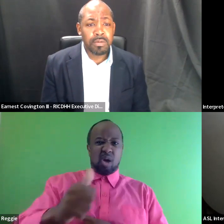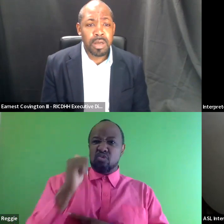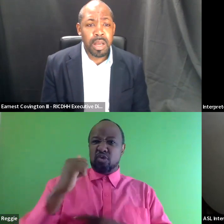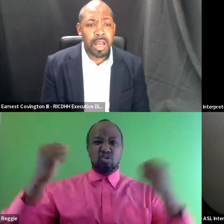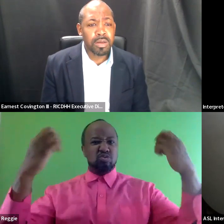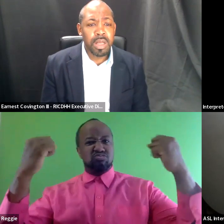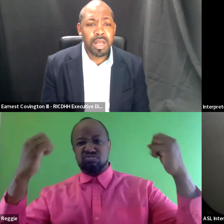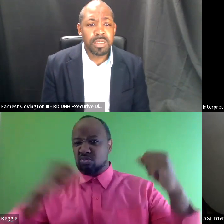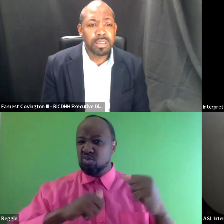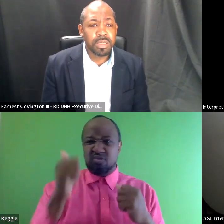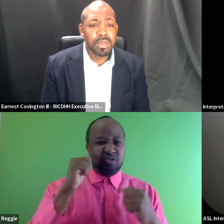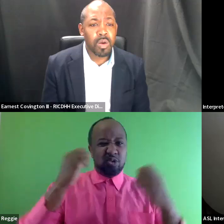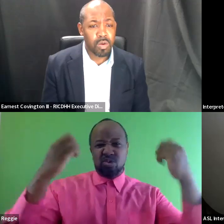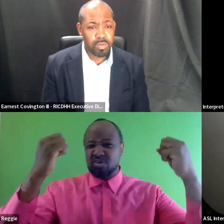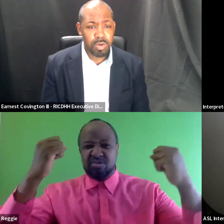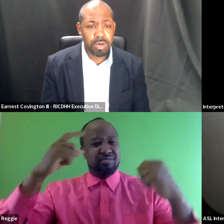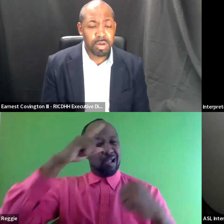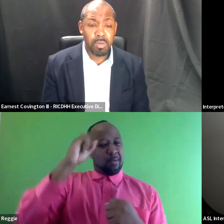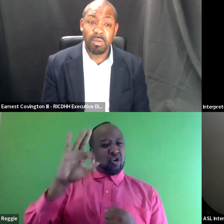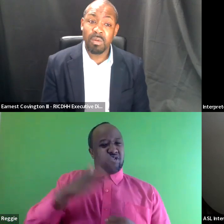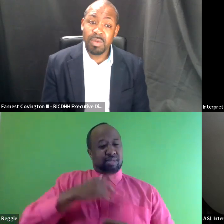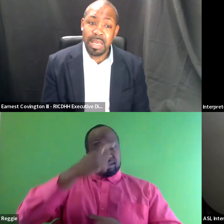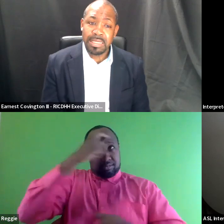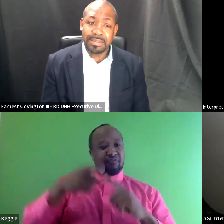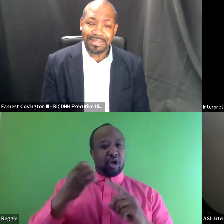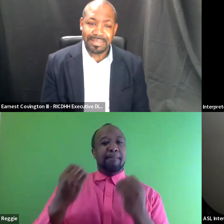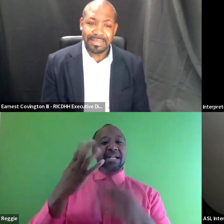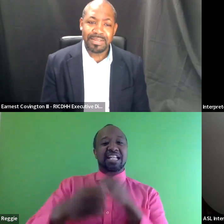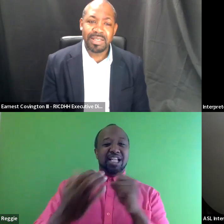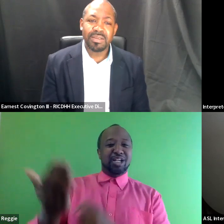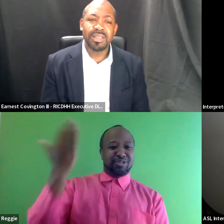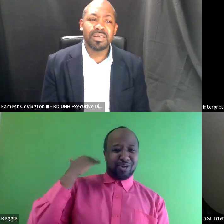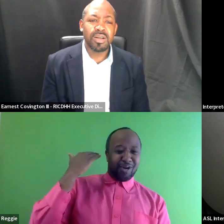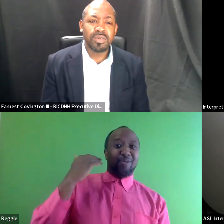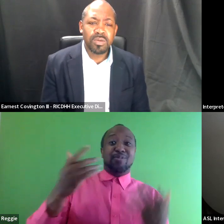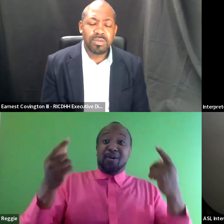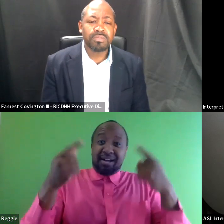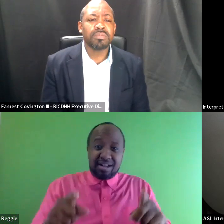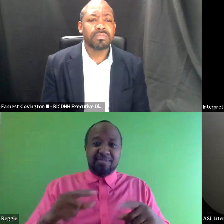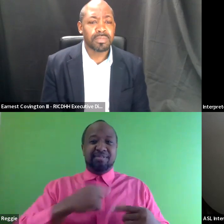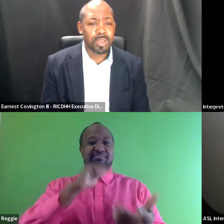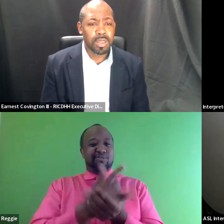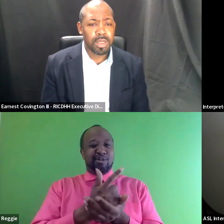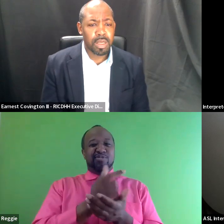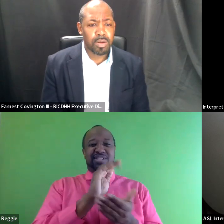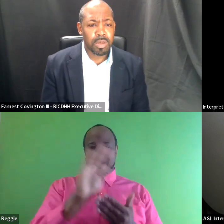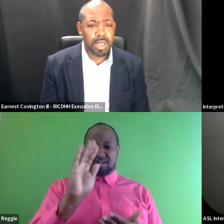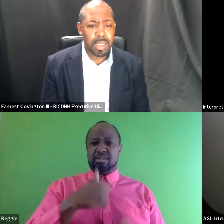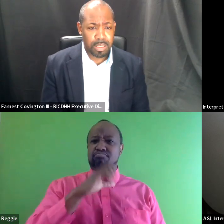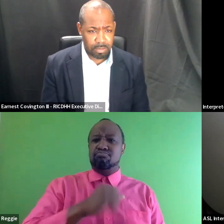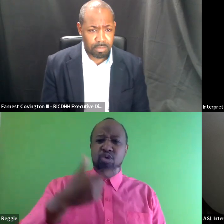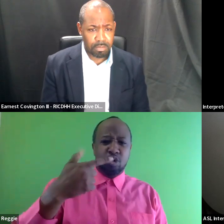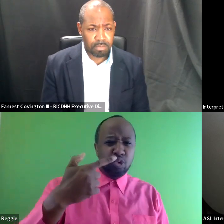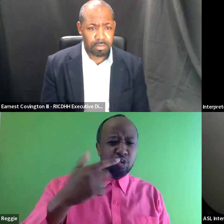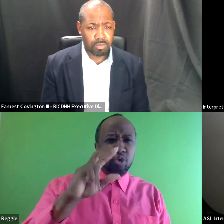and mind my personality. What you put on Facebook and me wanting to just get out there and sign, I've